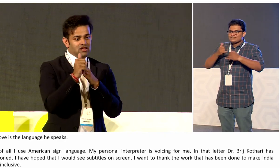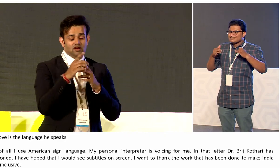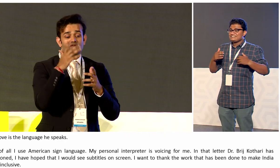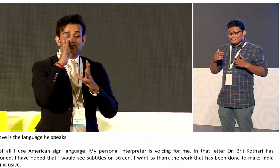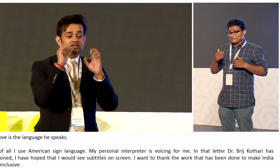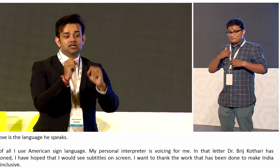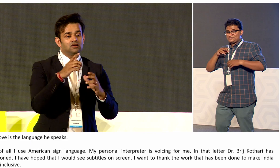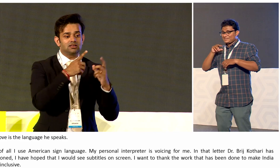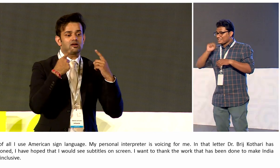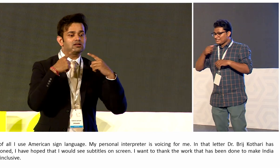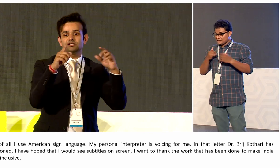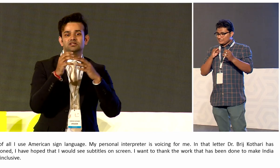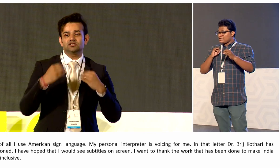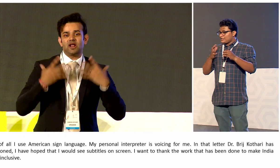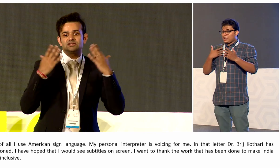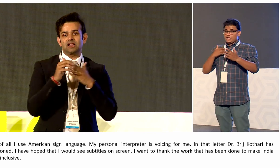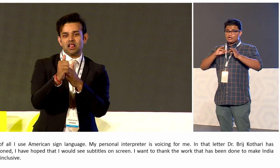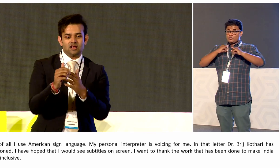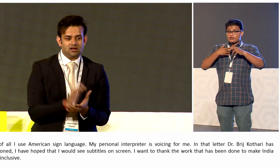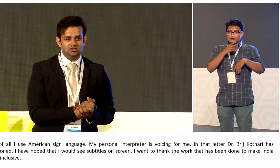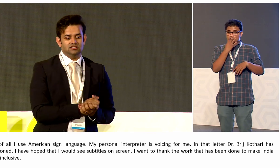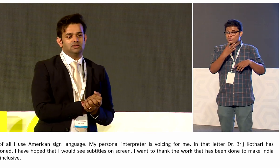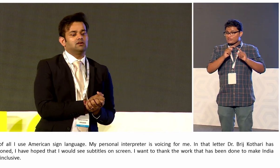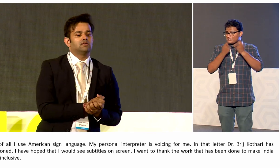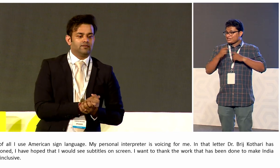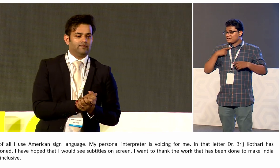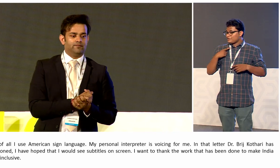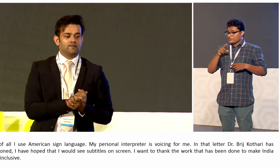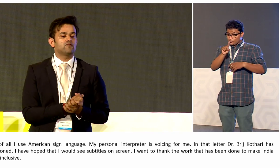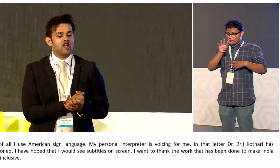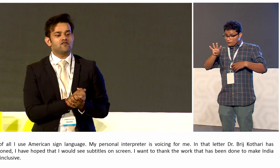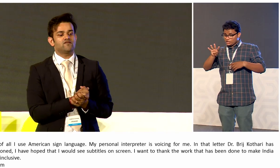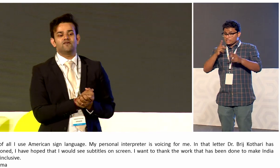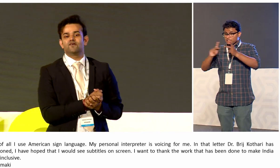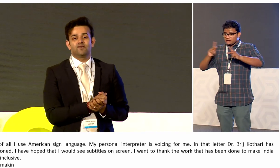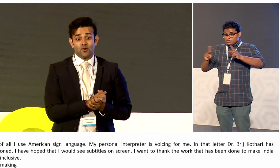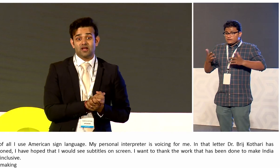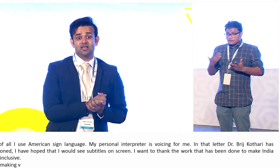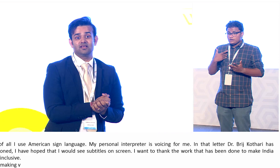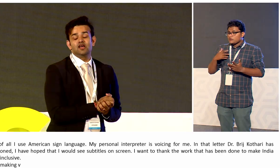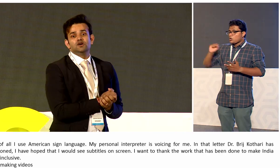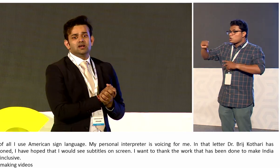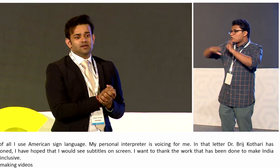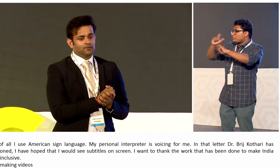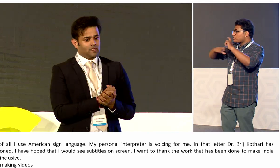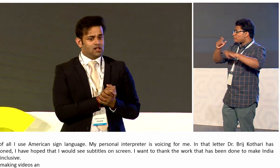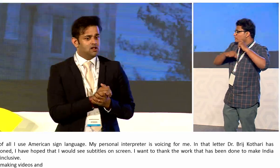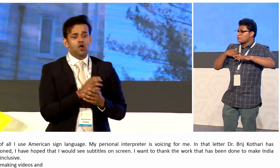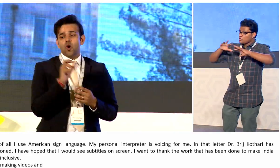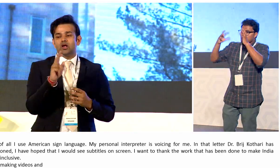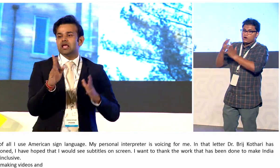so I had interviewed 14 leaders. These are 14 various types of inspirational leaders throughout the